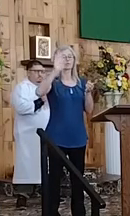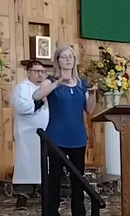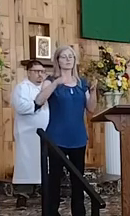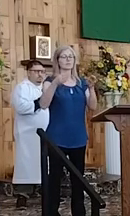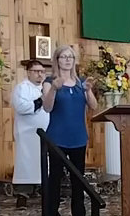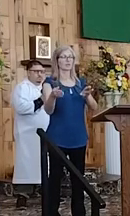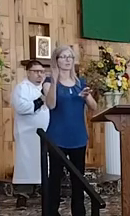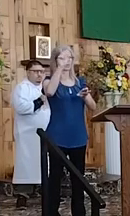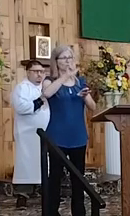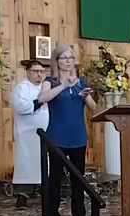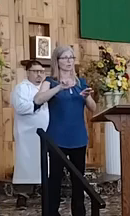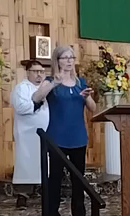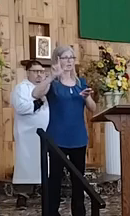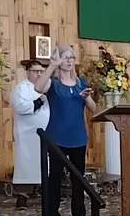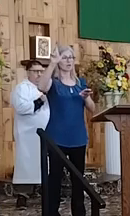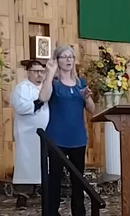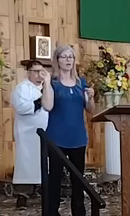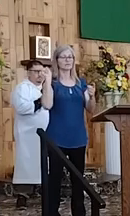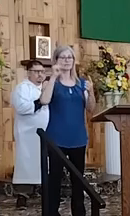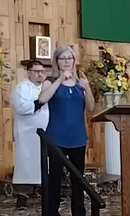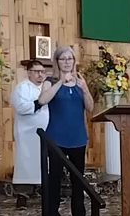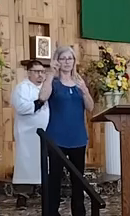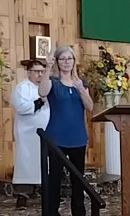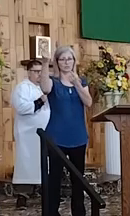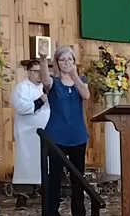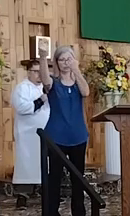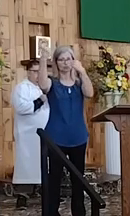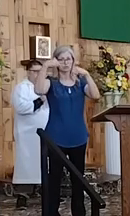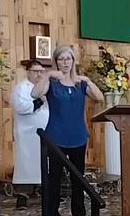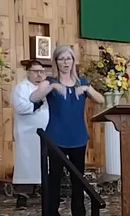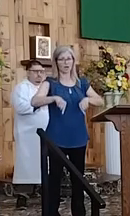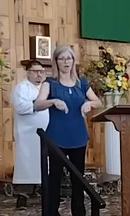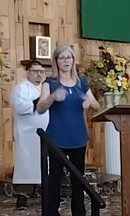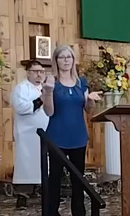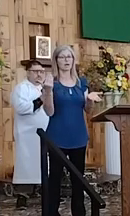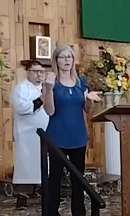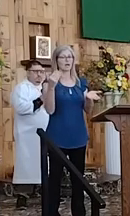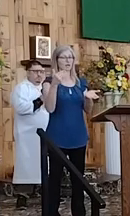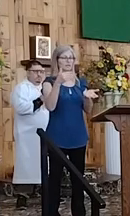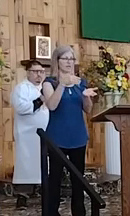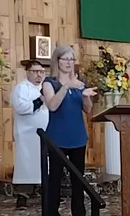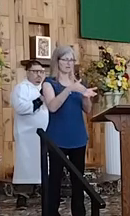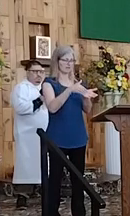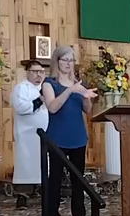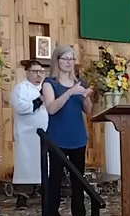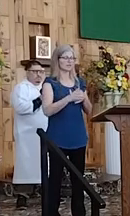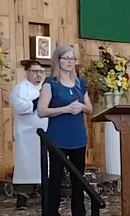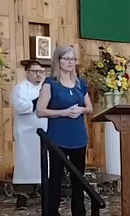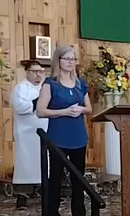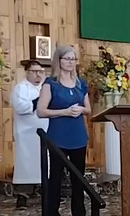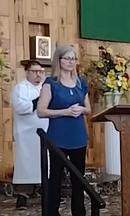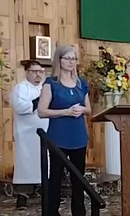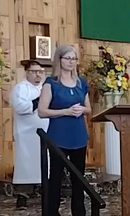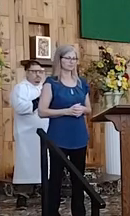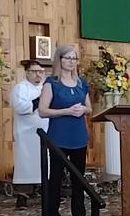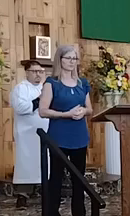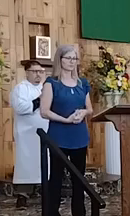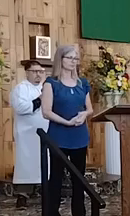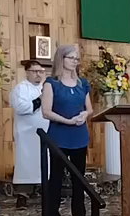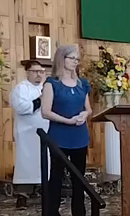O Lord, until you come again.